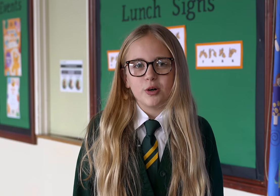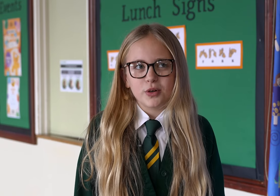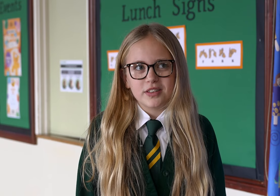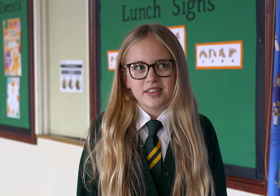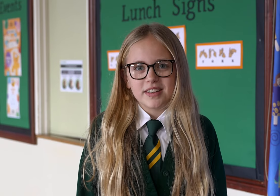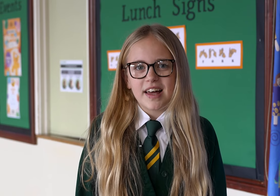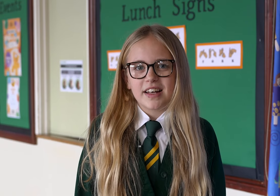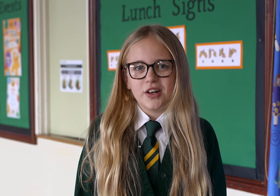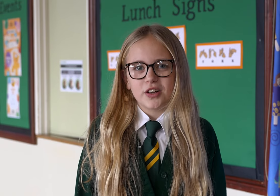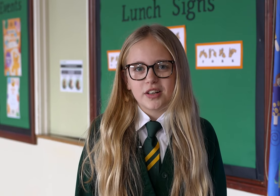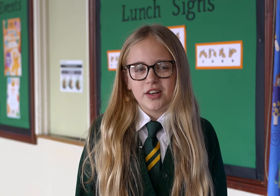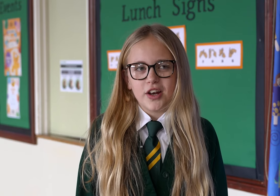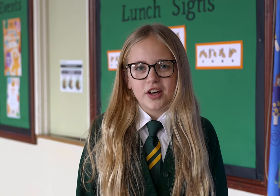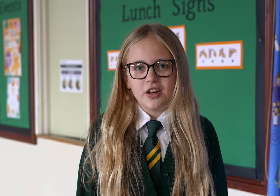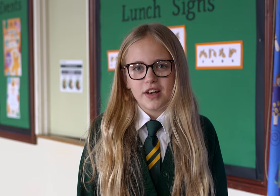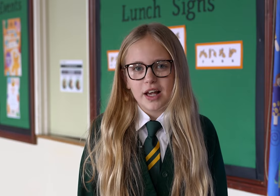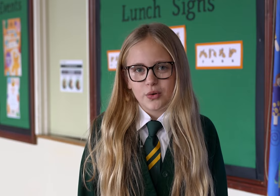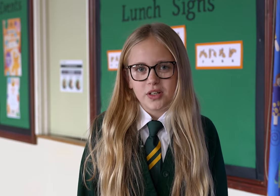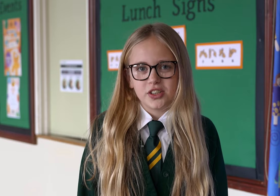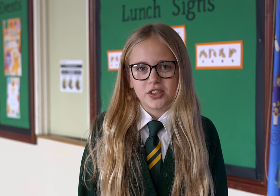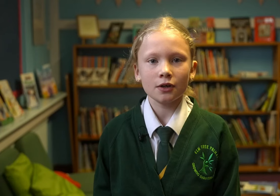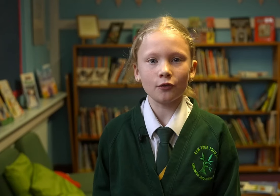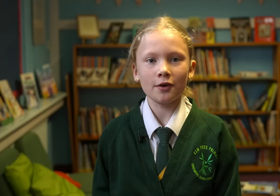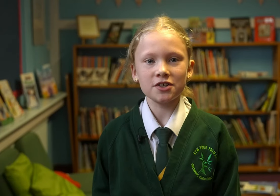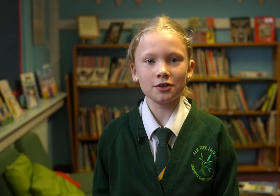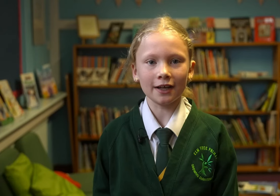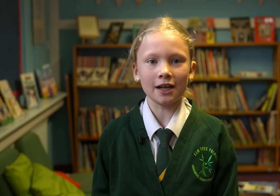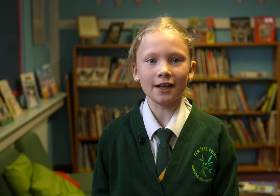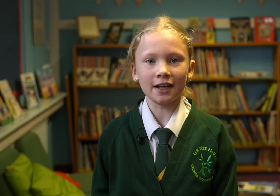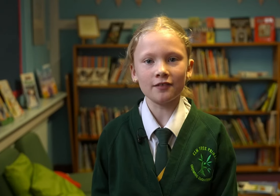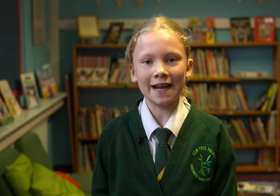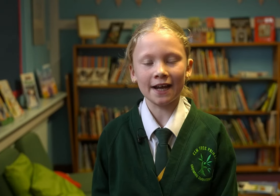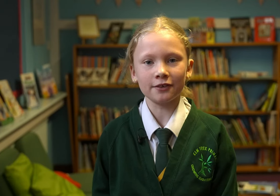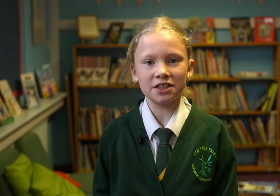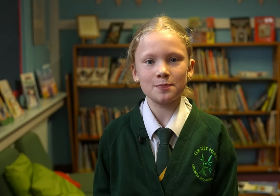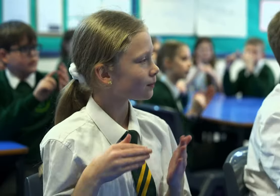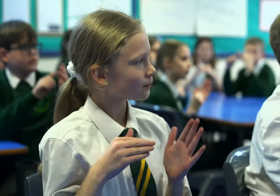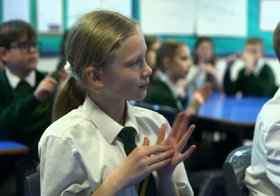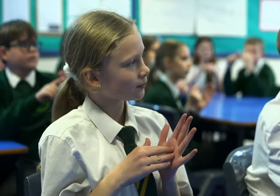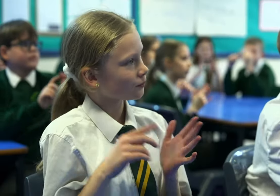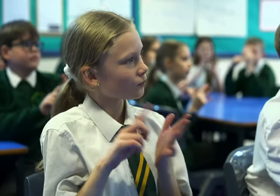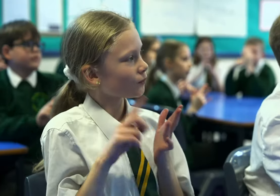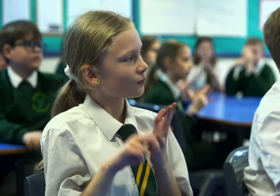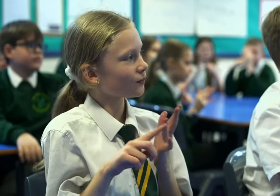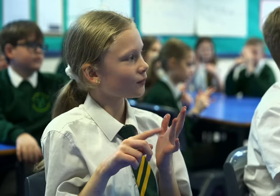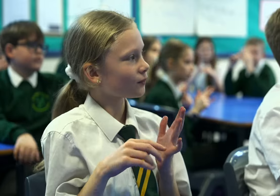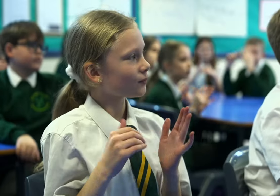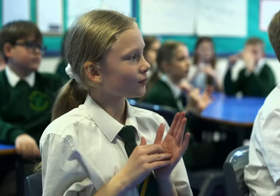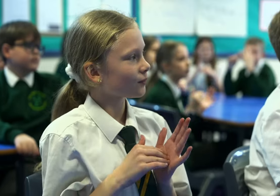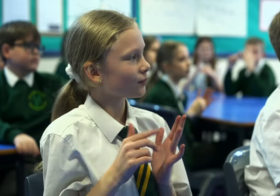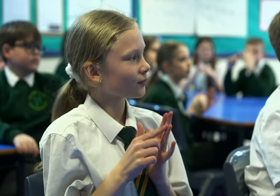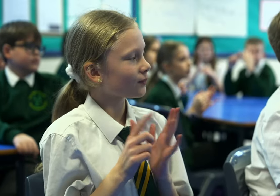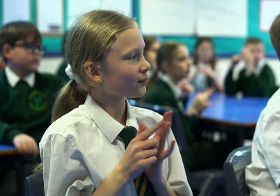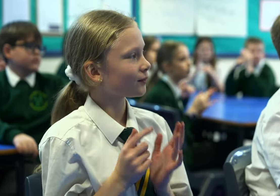BSL because it's exactly like learning another language. Although I do like learning other languages, learning BSL is really